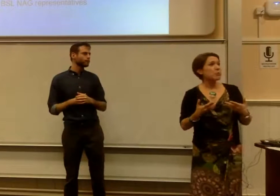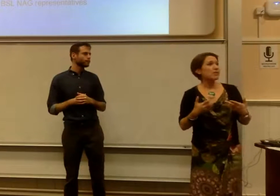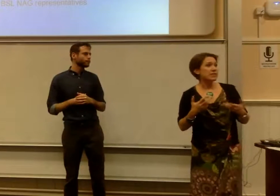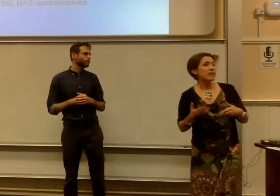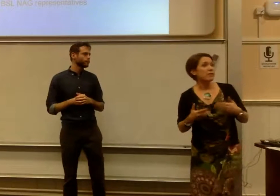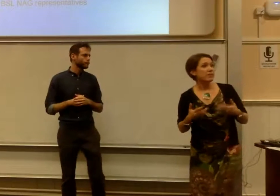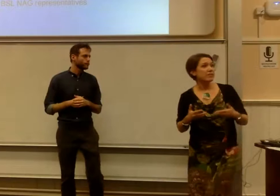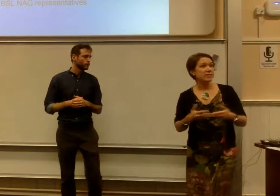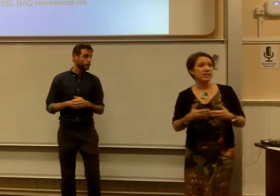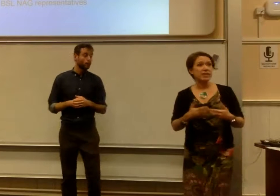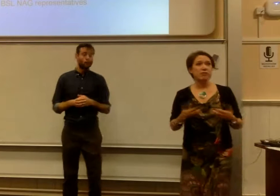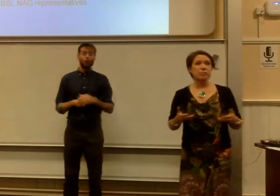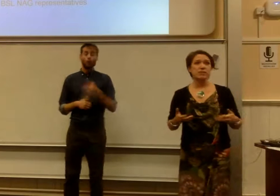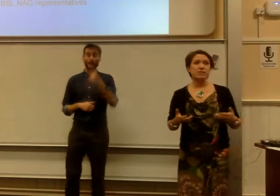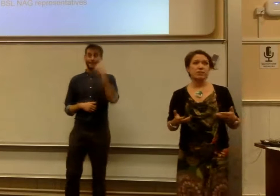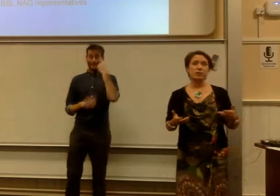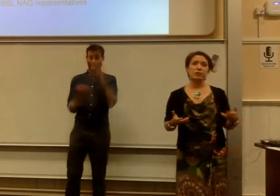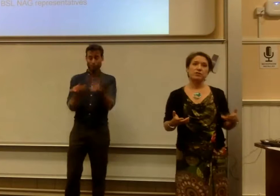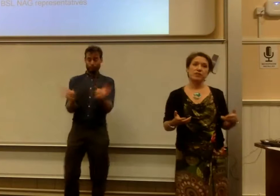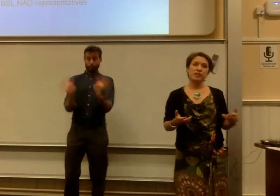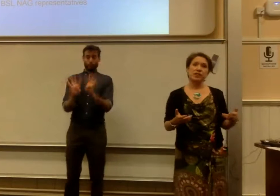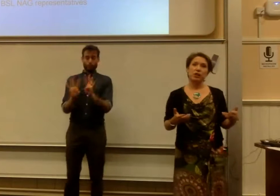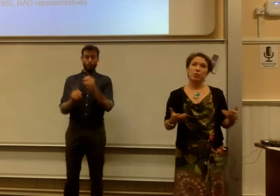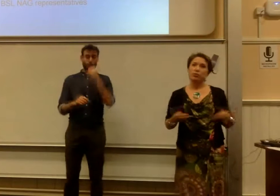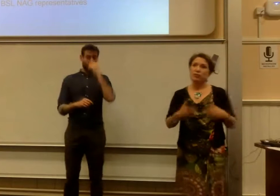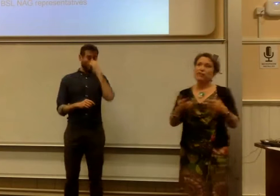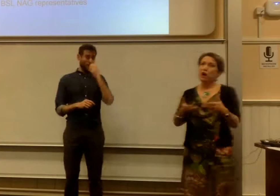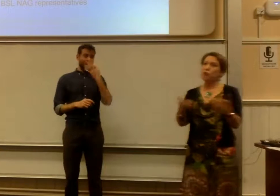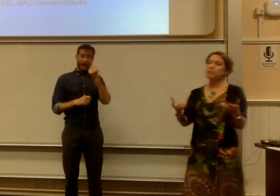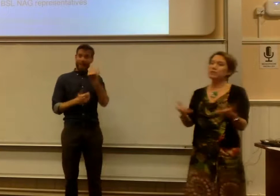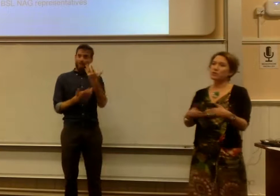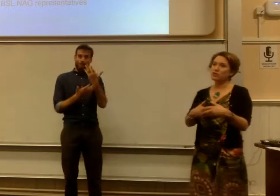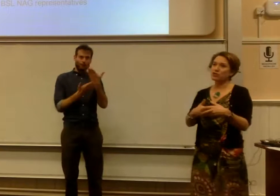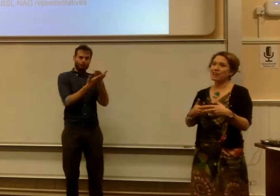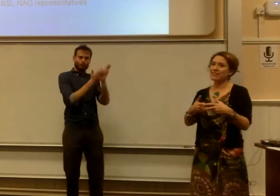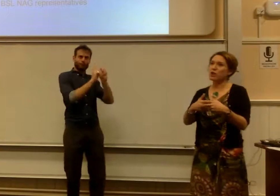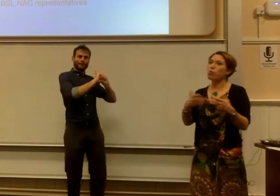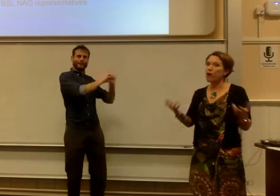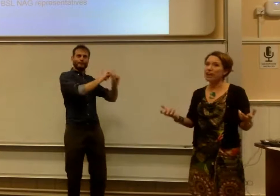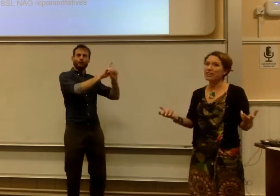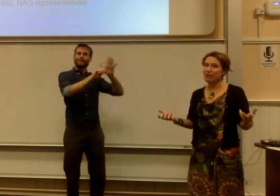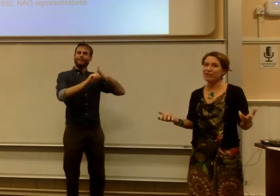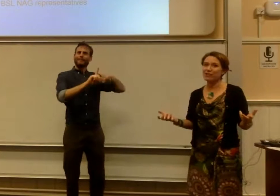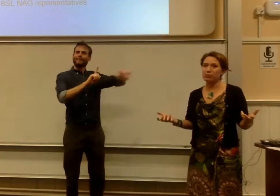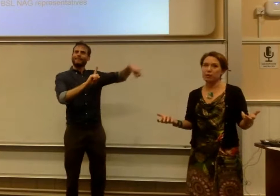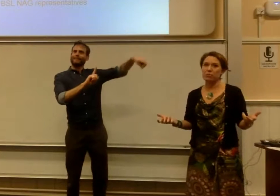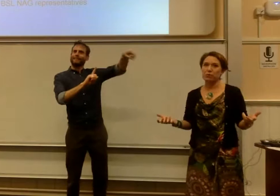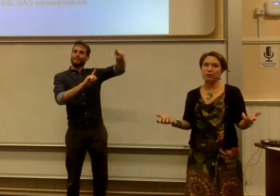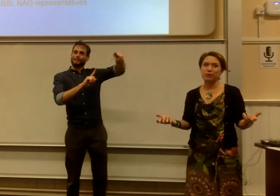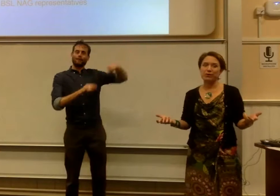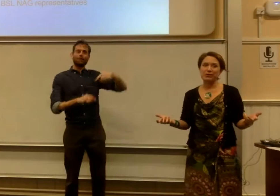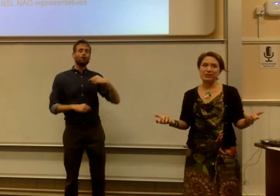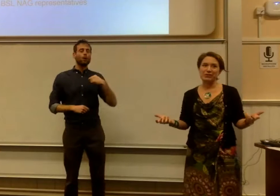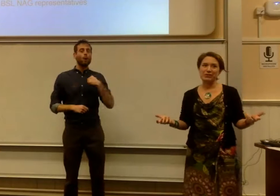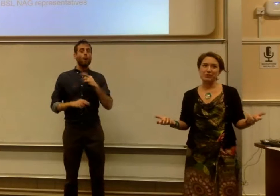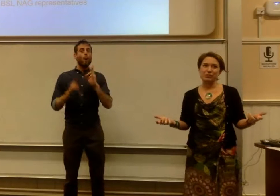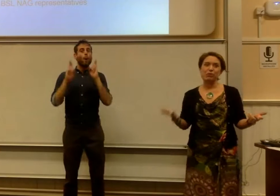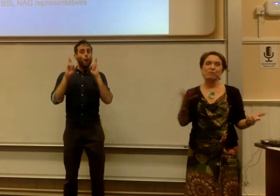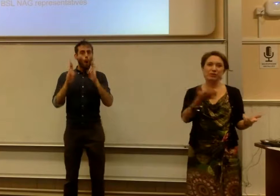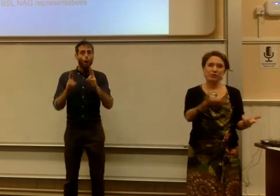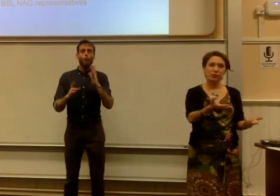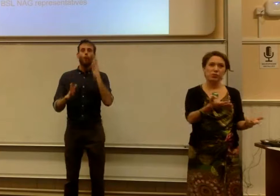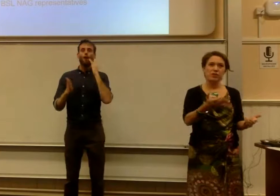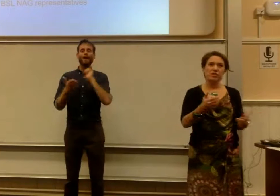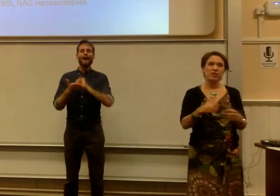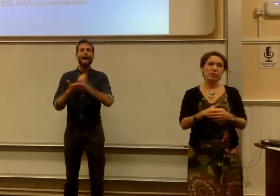So I talked about the diversity of the BSL community. We're really hoping to attract a wide range of people to